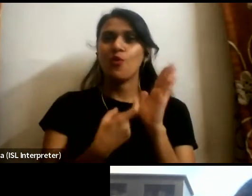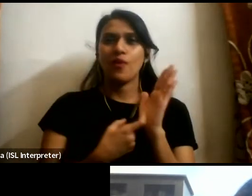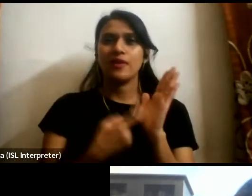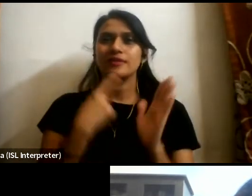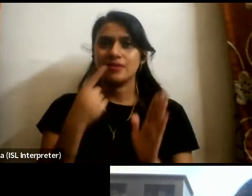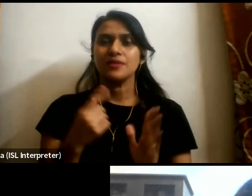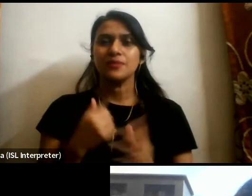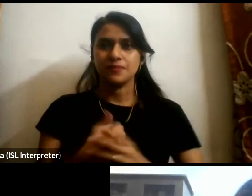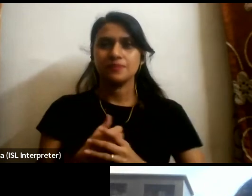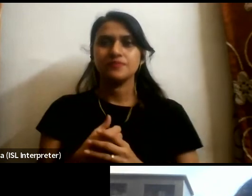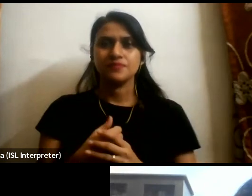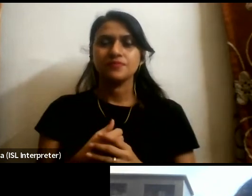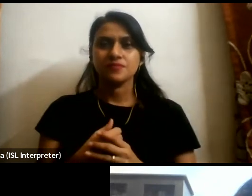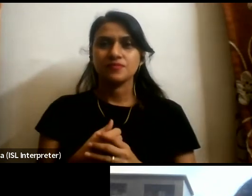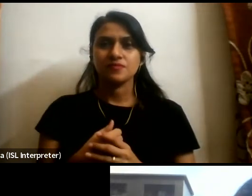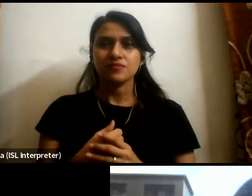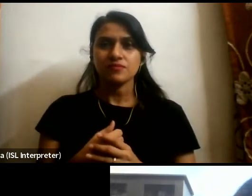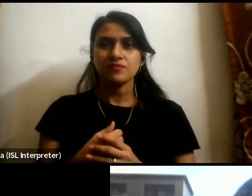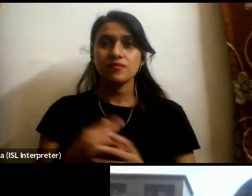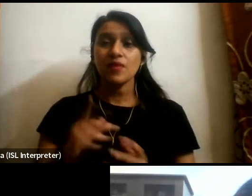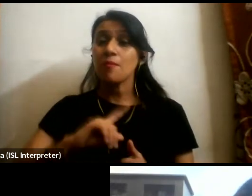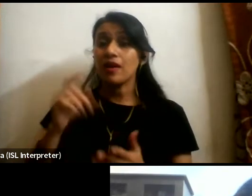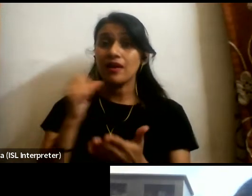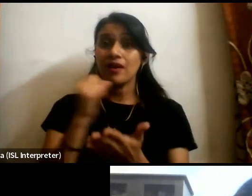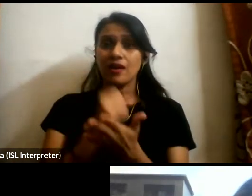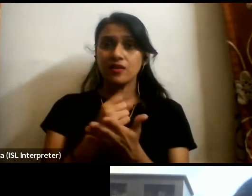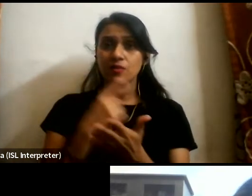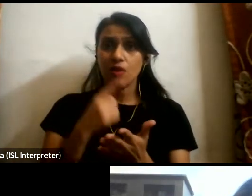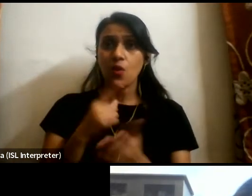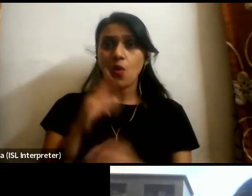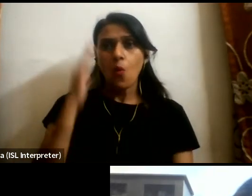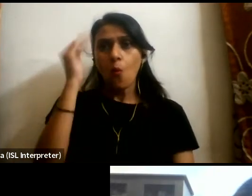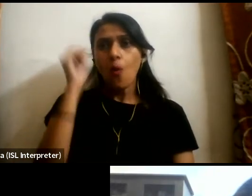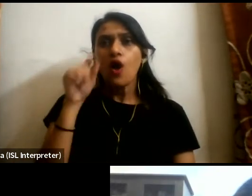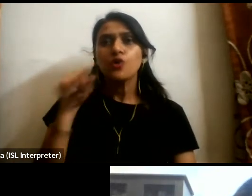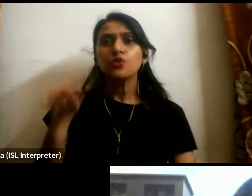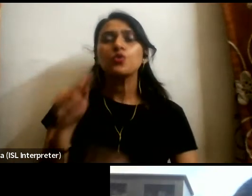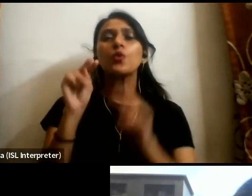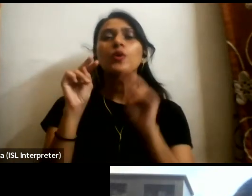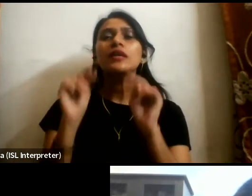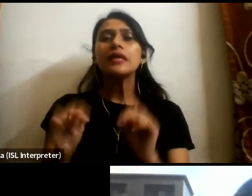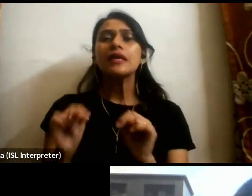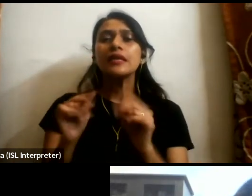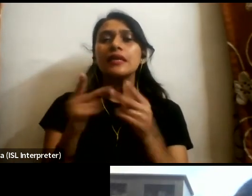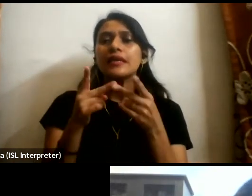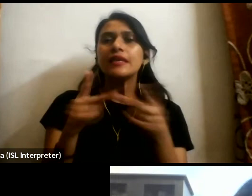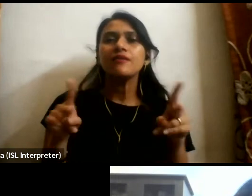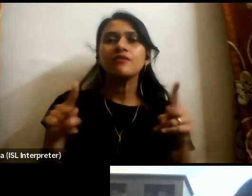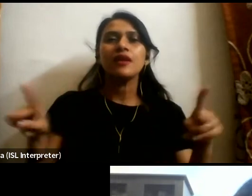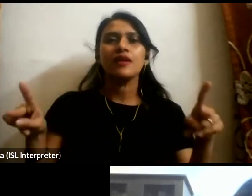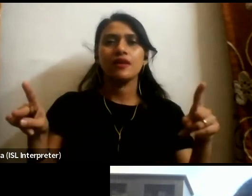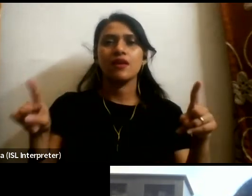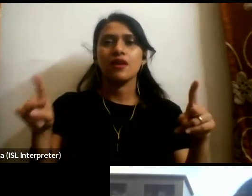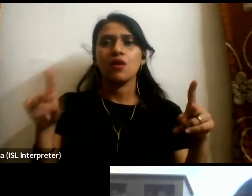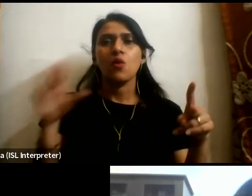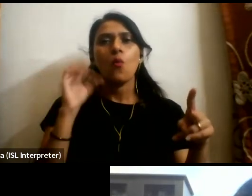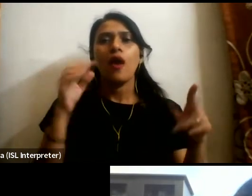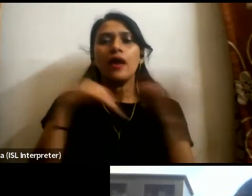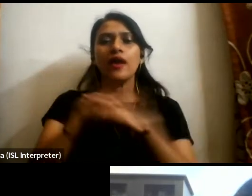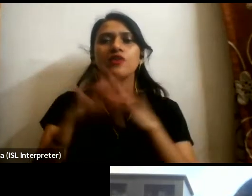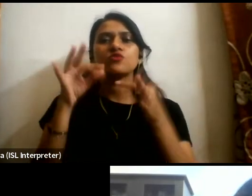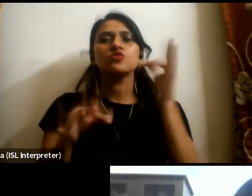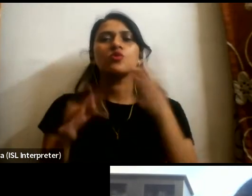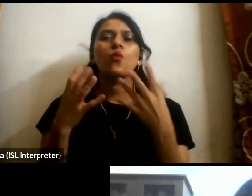ask, it begs the question, why do you need diversity in the judiciary, right? And